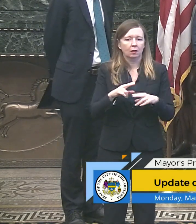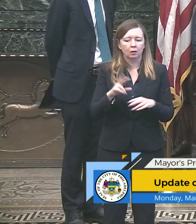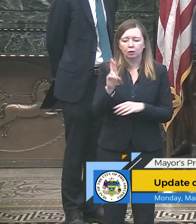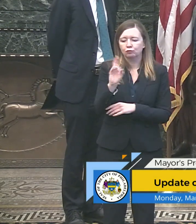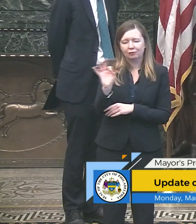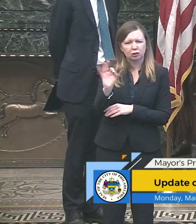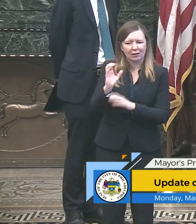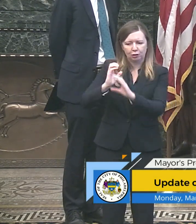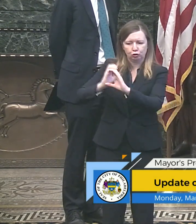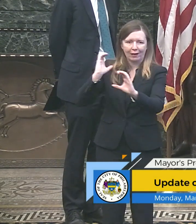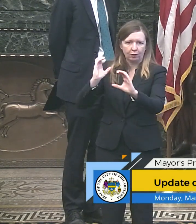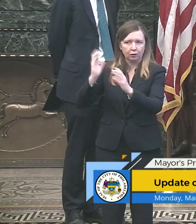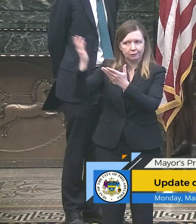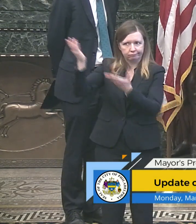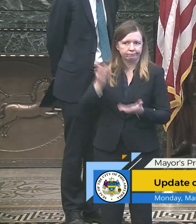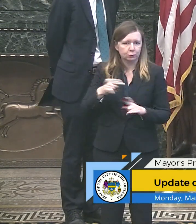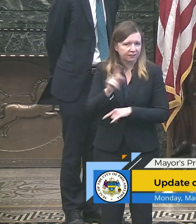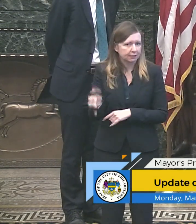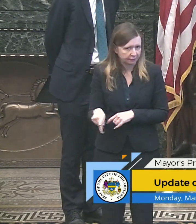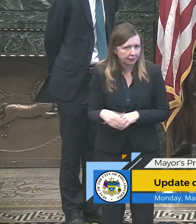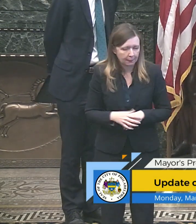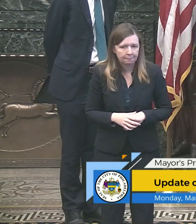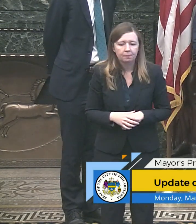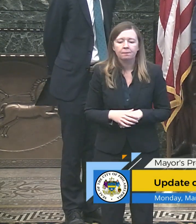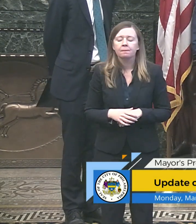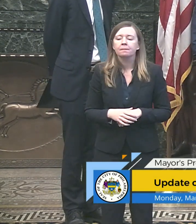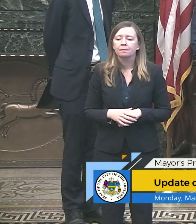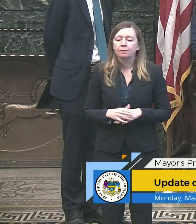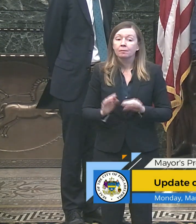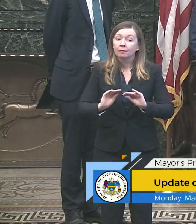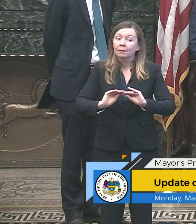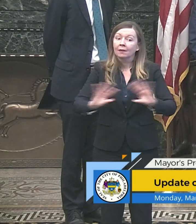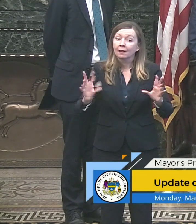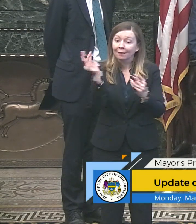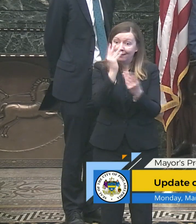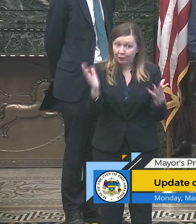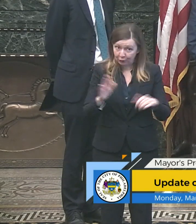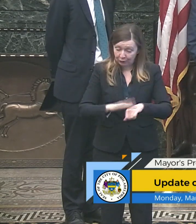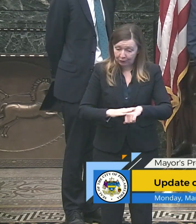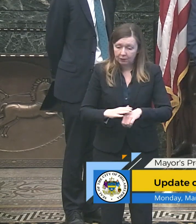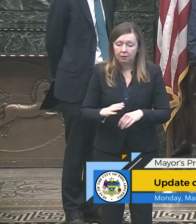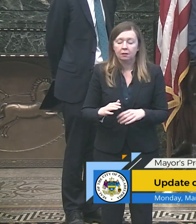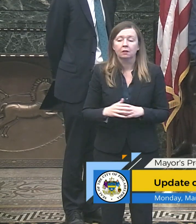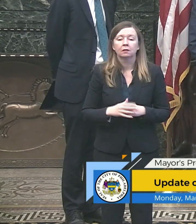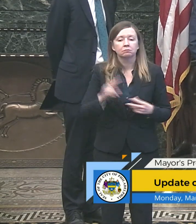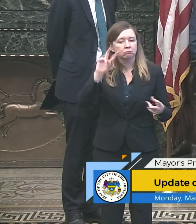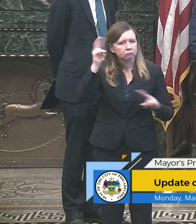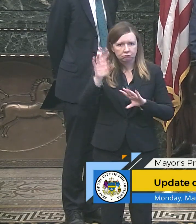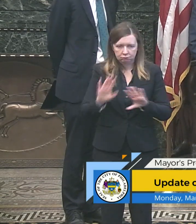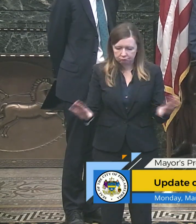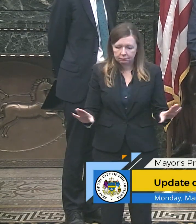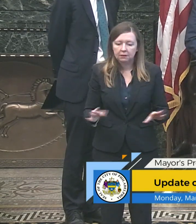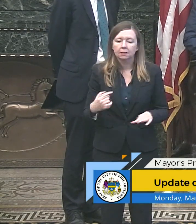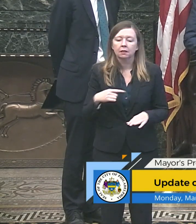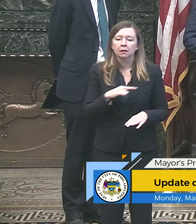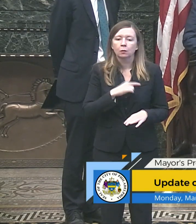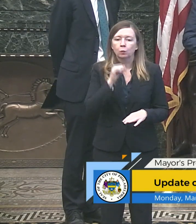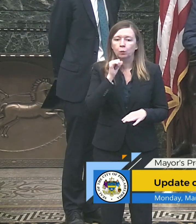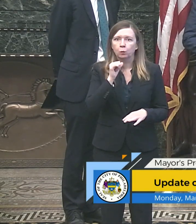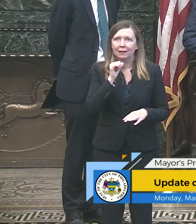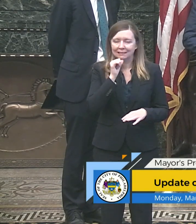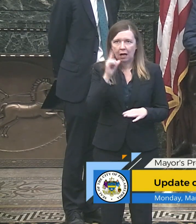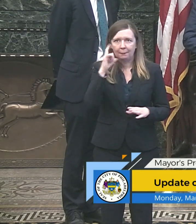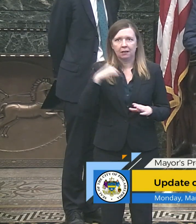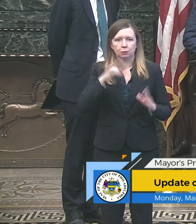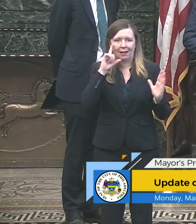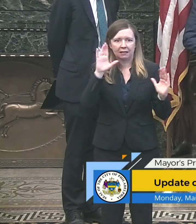or refrigerator trailers on their way to Philadelphia. I just want to make it really clear so there's no misunderstandings. This isn't because we expect a